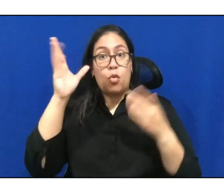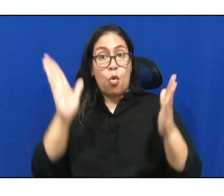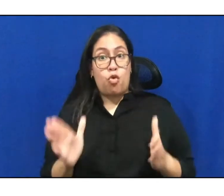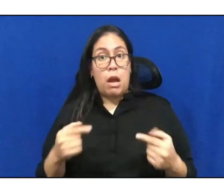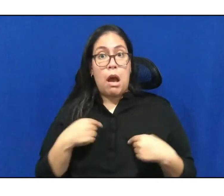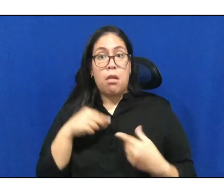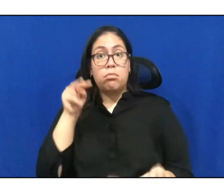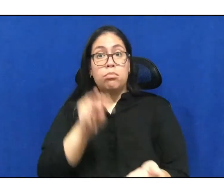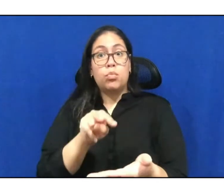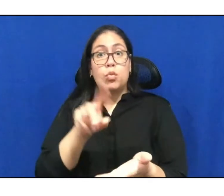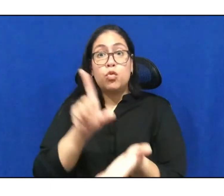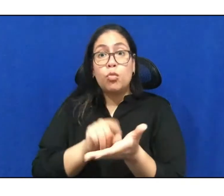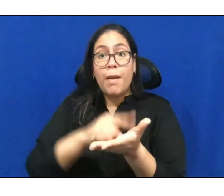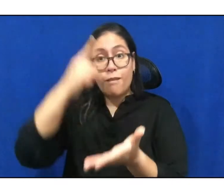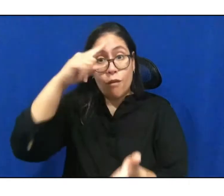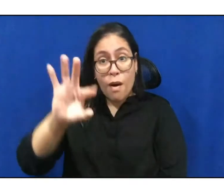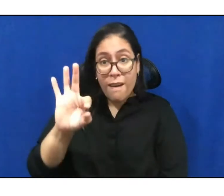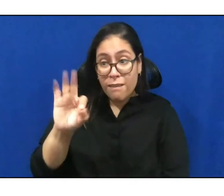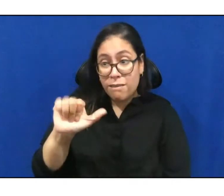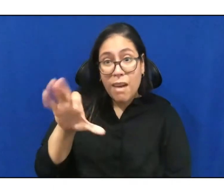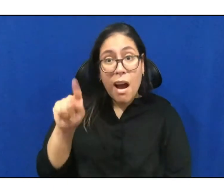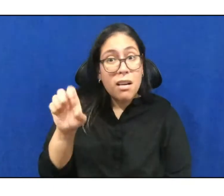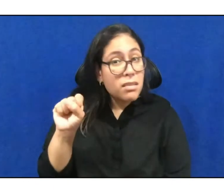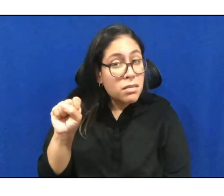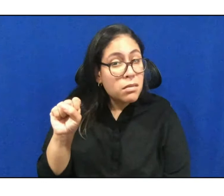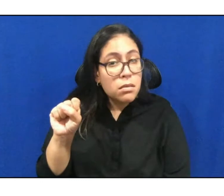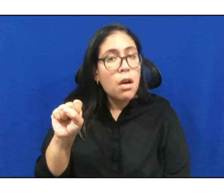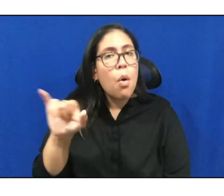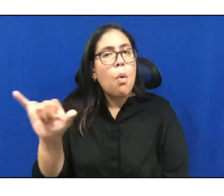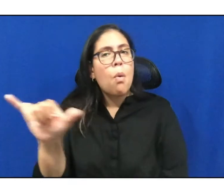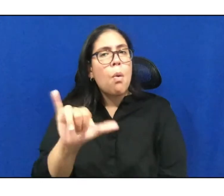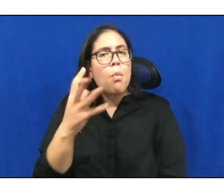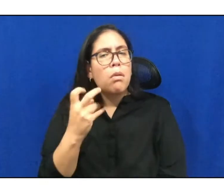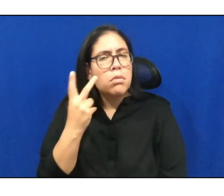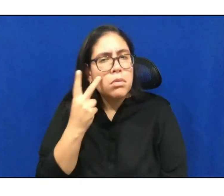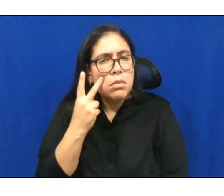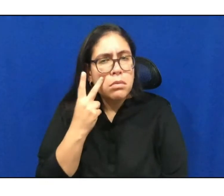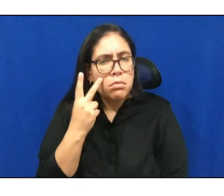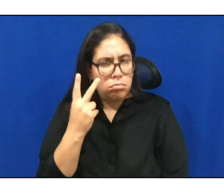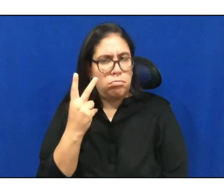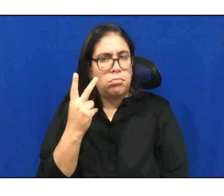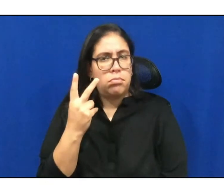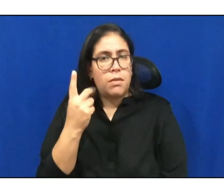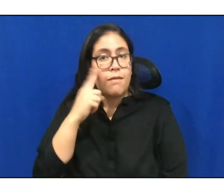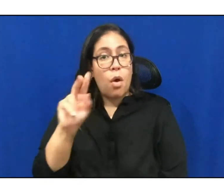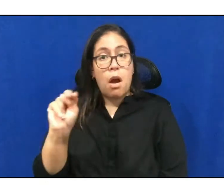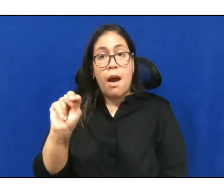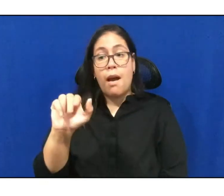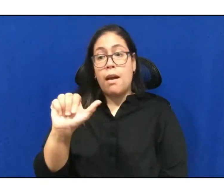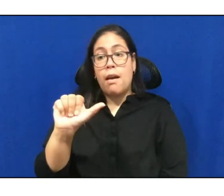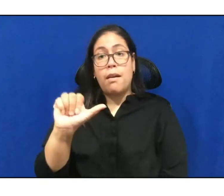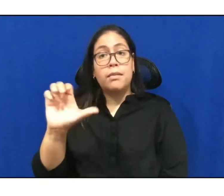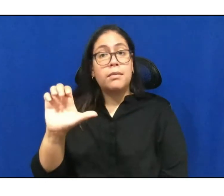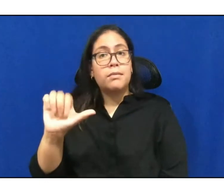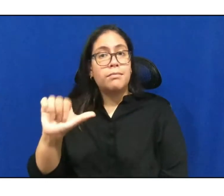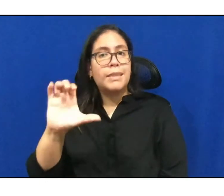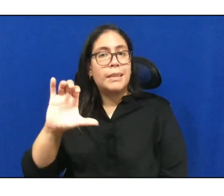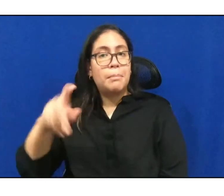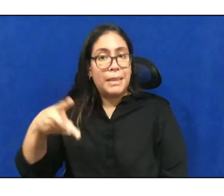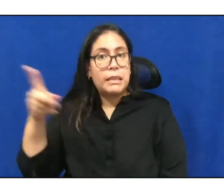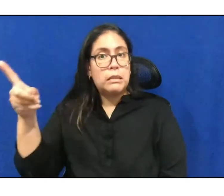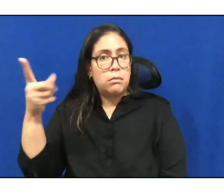for the facts, right? I'm going there to see what was at stake for the NAACP, or what was at